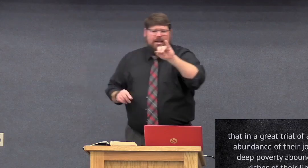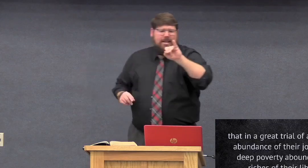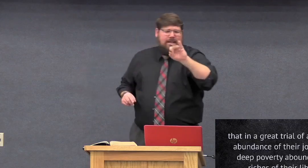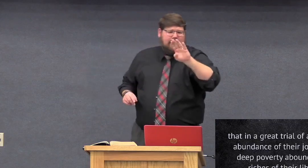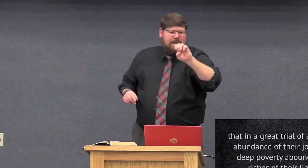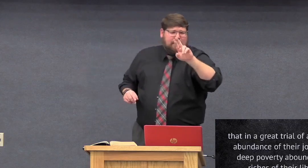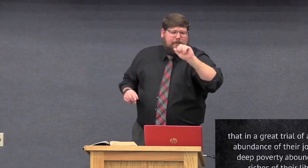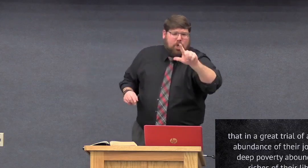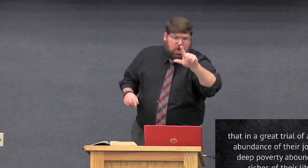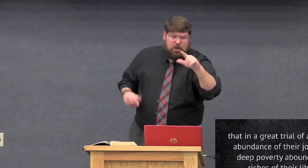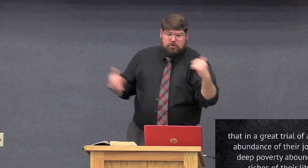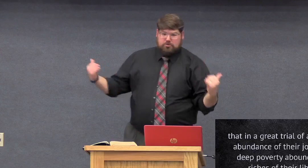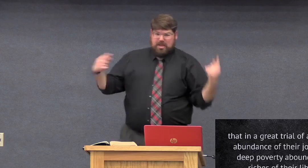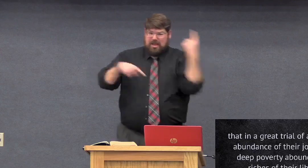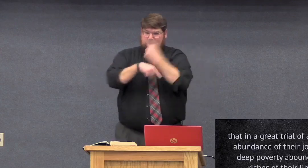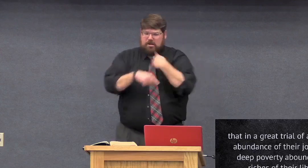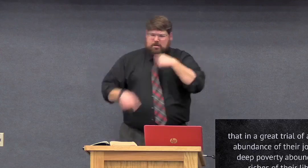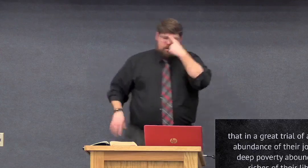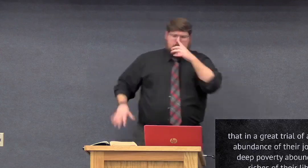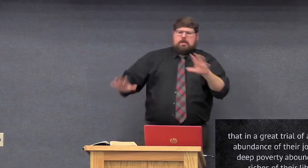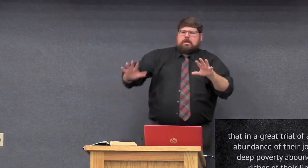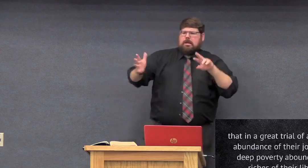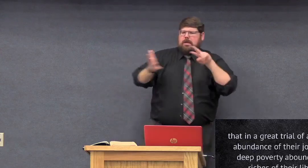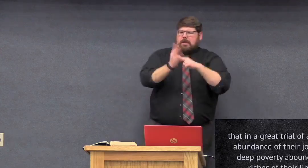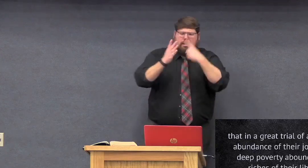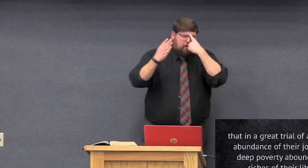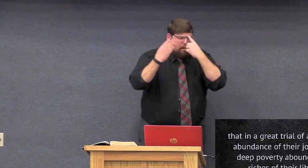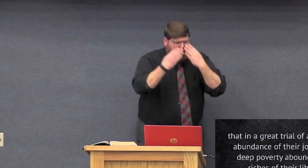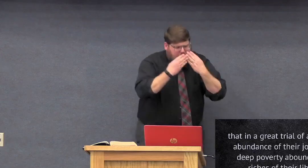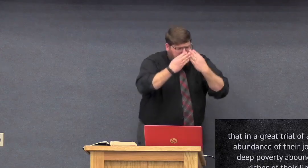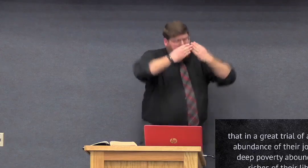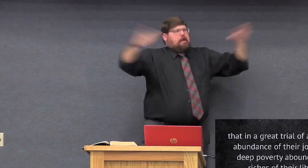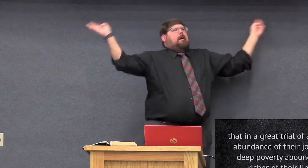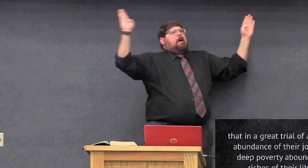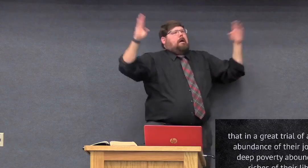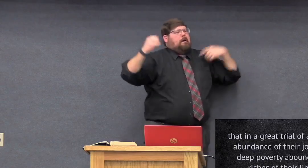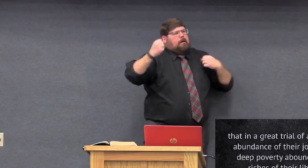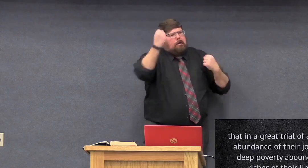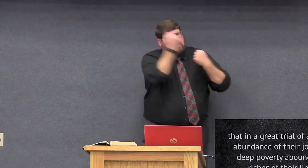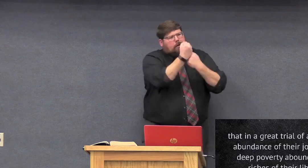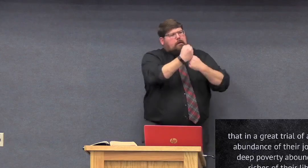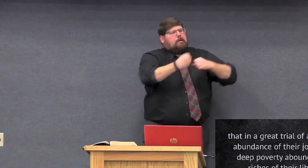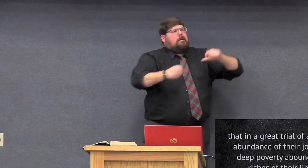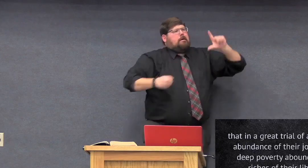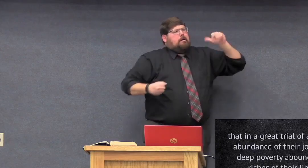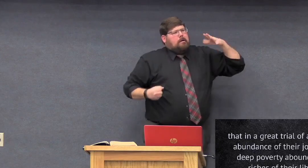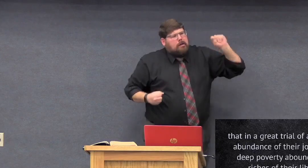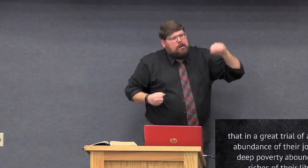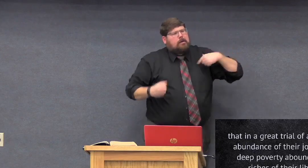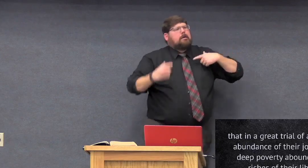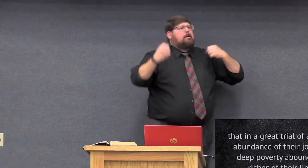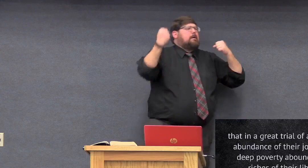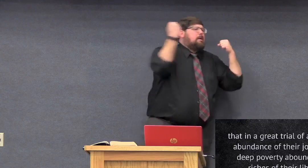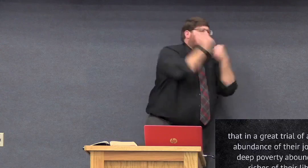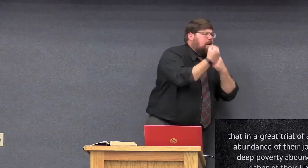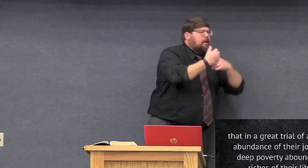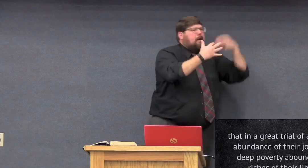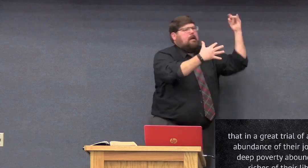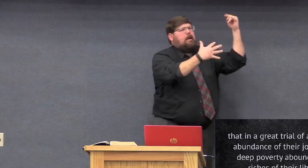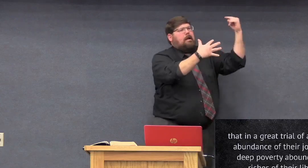And that word liberality, and that word liberal, we think that it means an open-minded person, somebody who might support